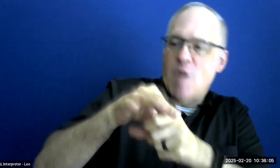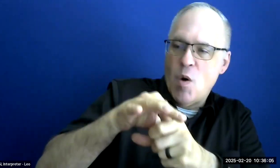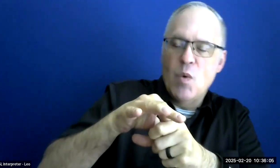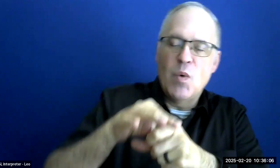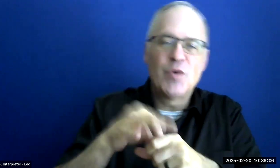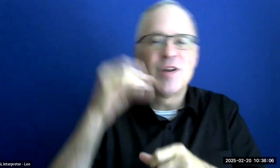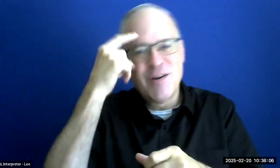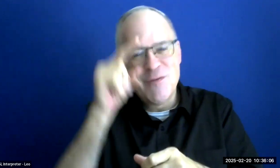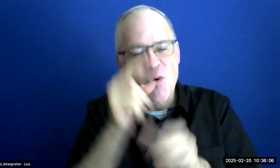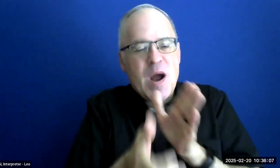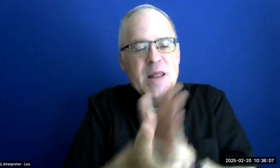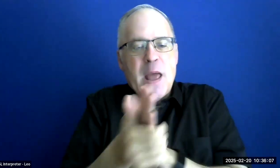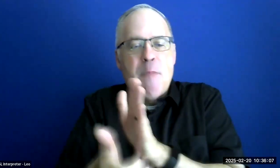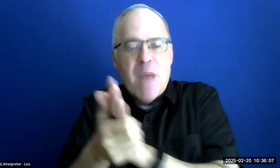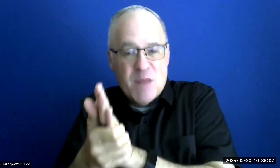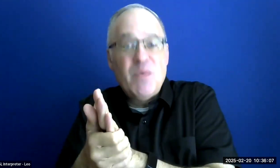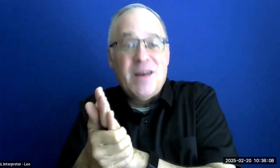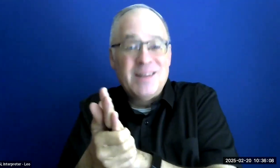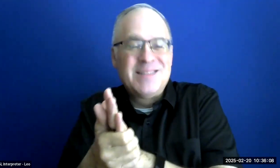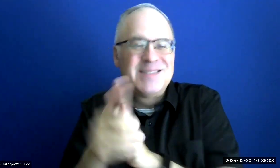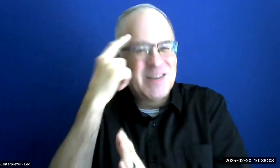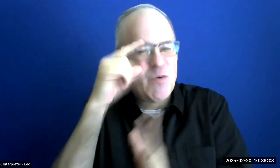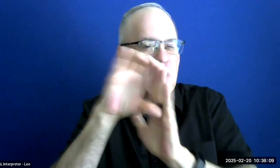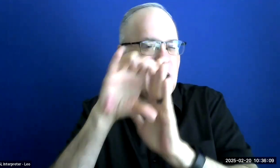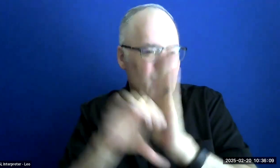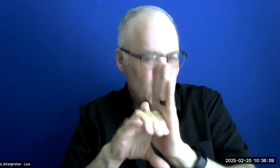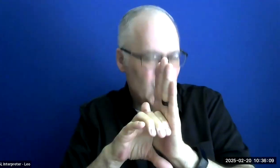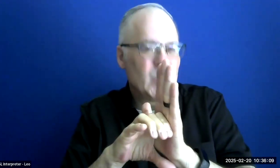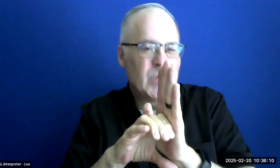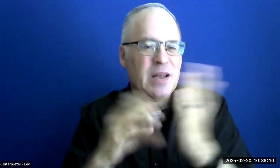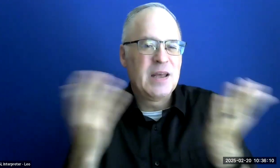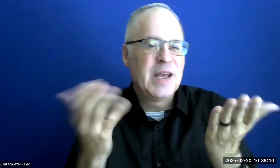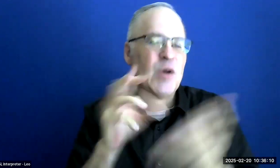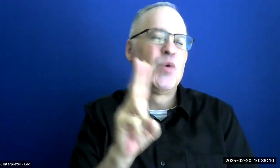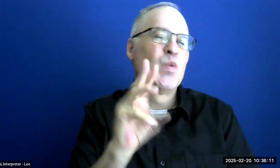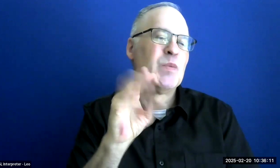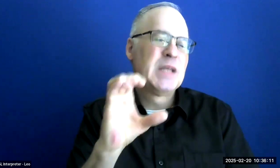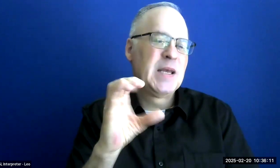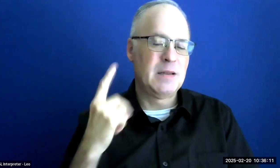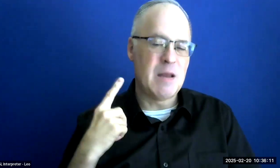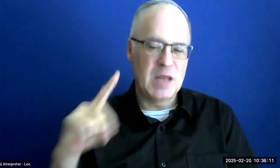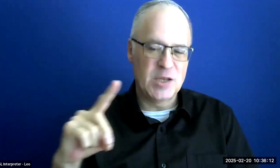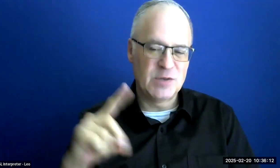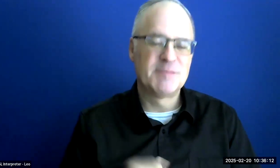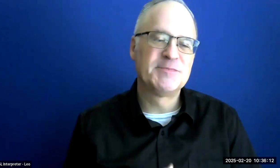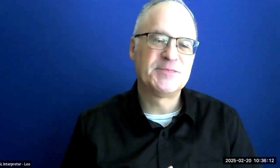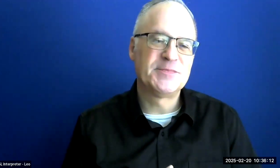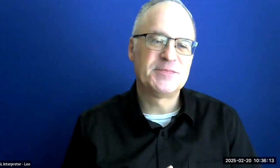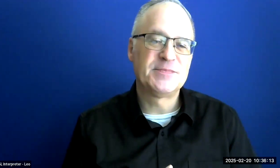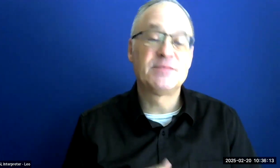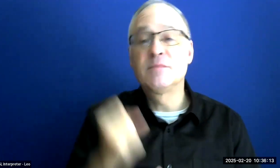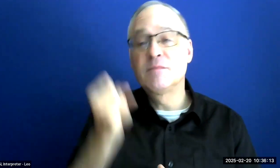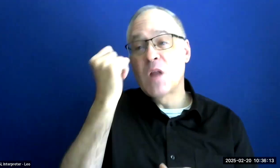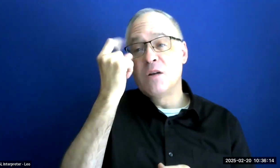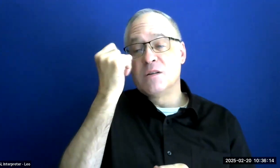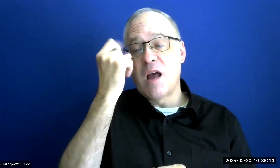the amendments, that the constitutional amendments within the United Methodist Church. Also understanding that this